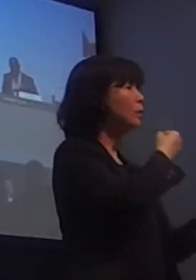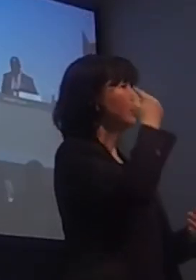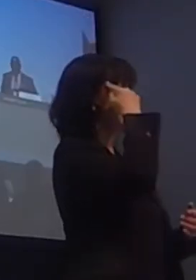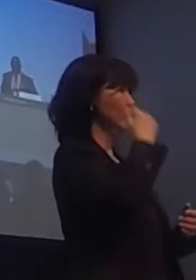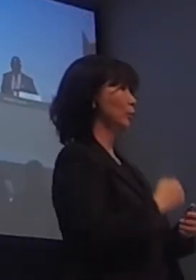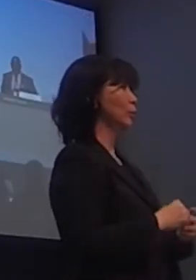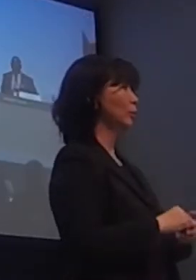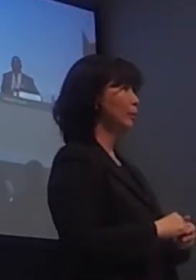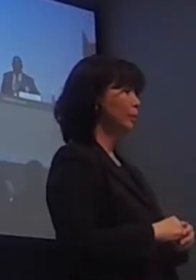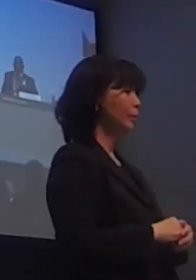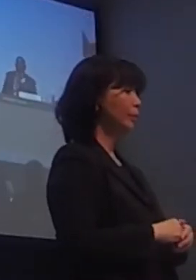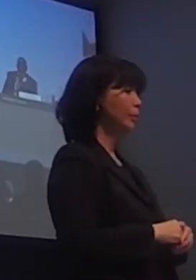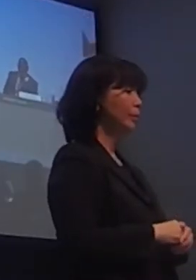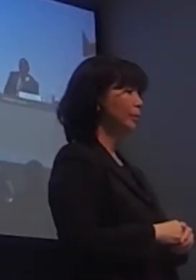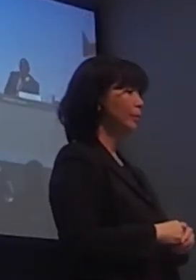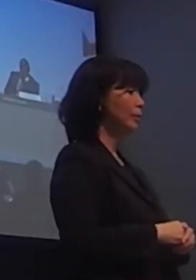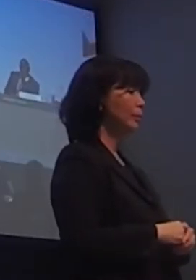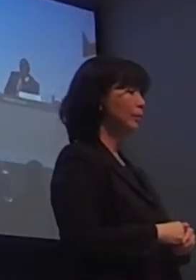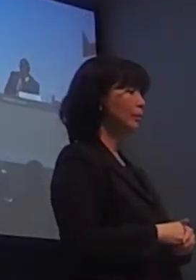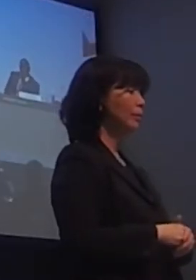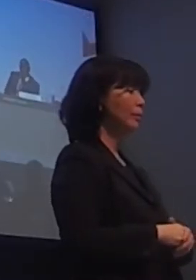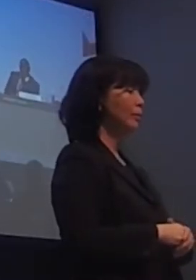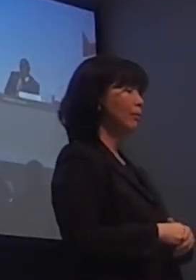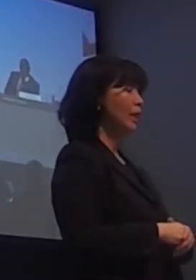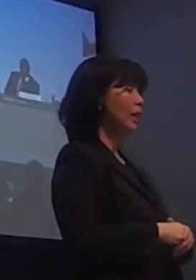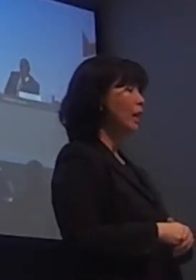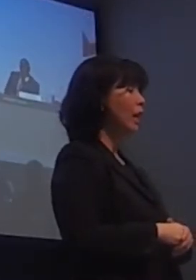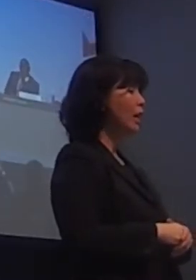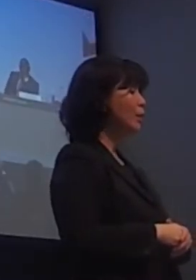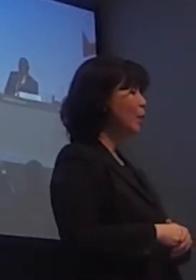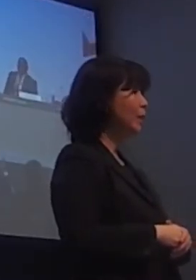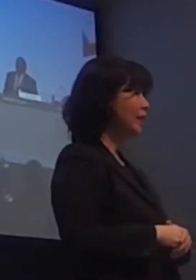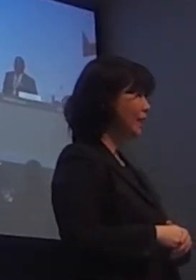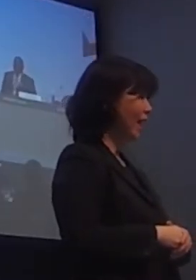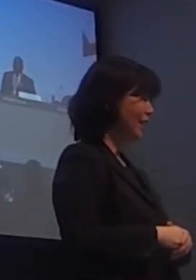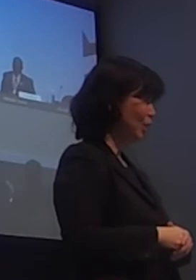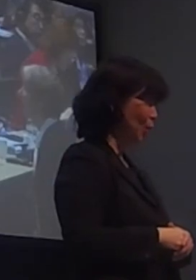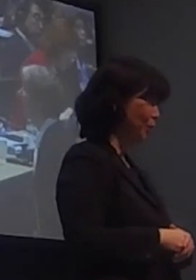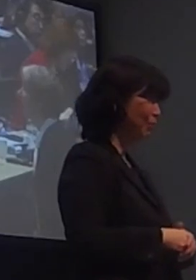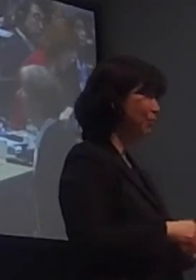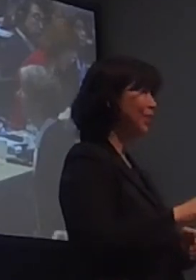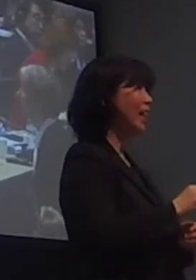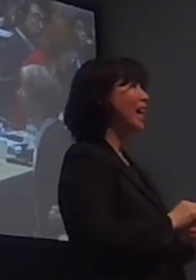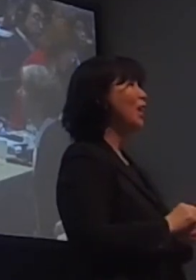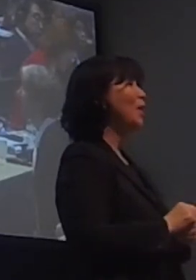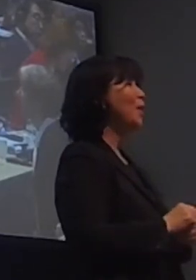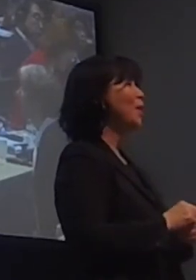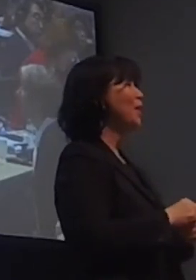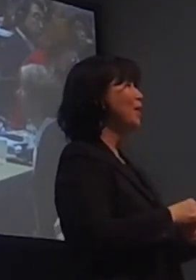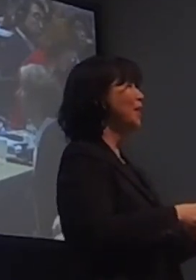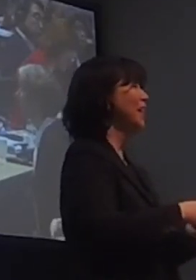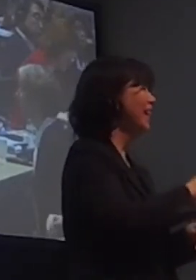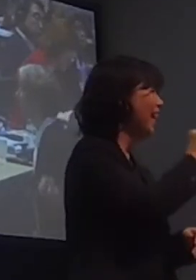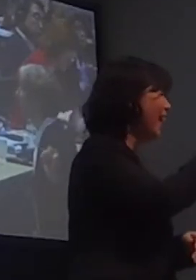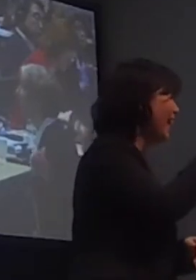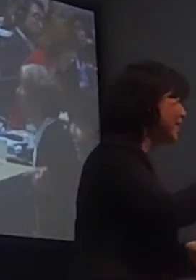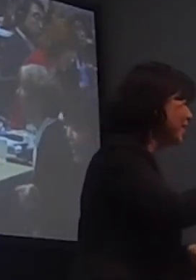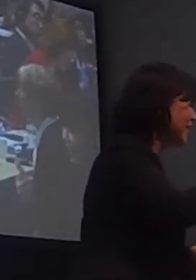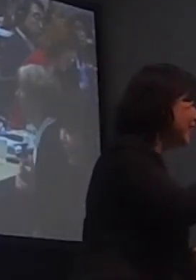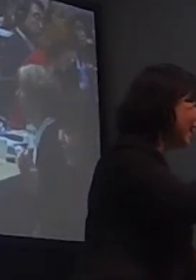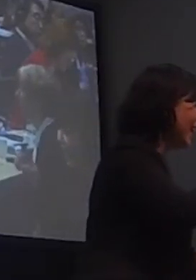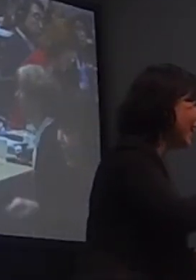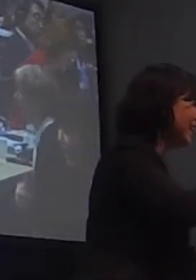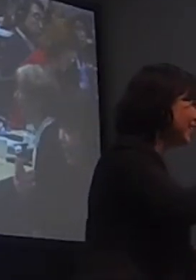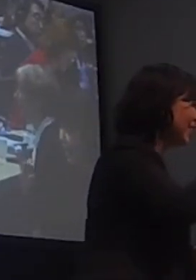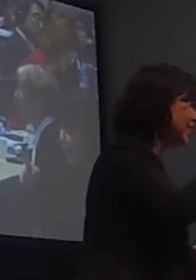associations whether they conduct training workshops or any sort of education and information sharing